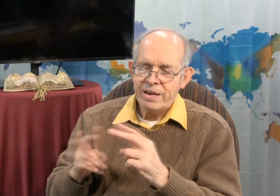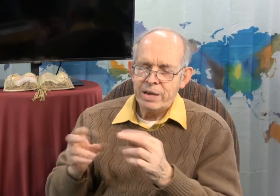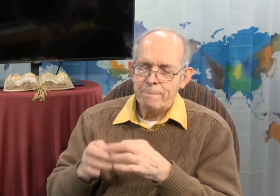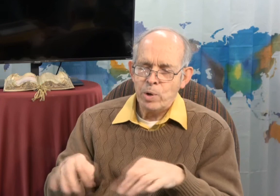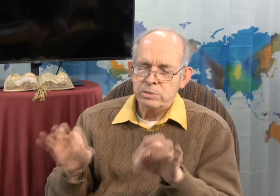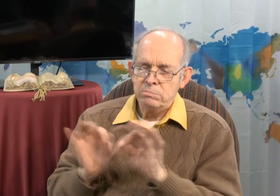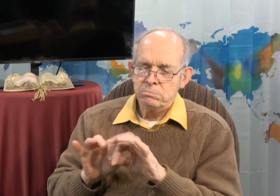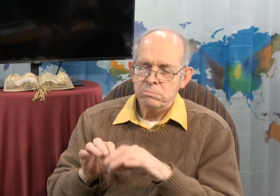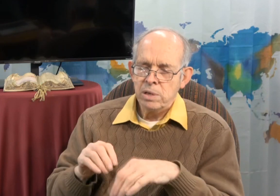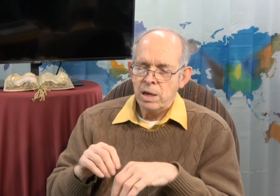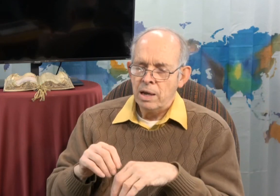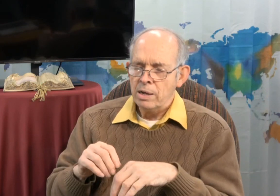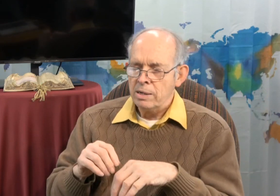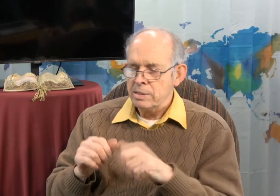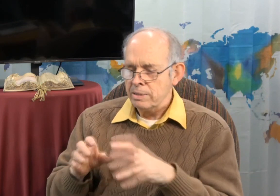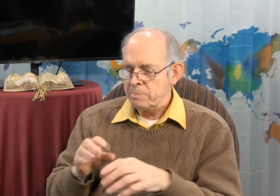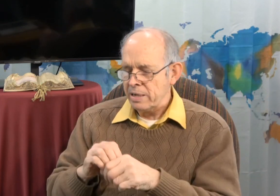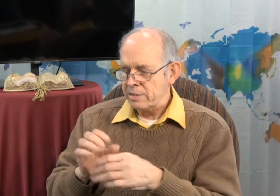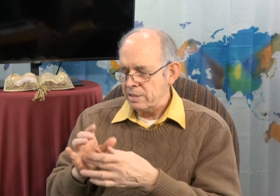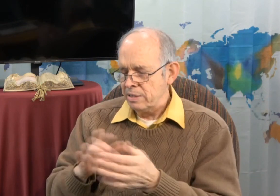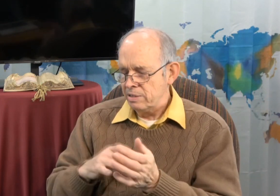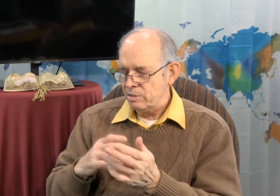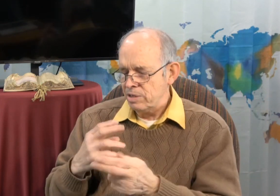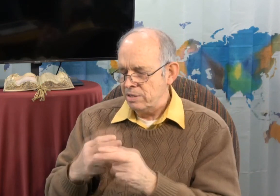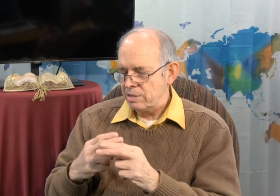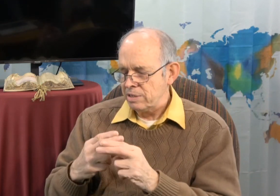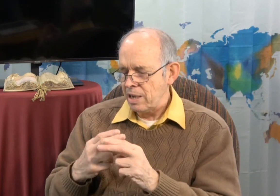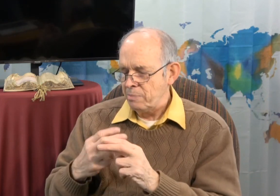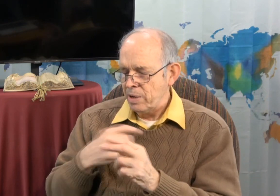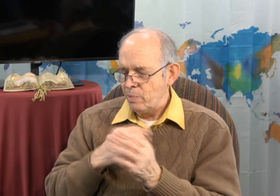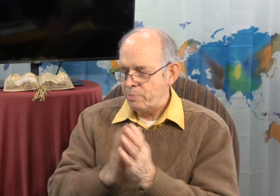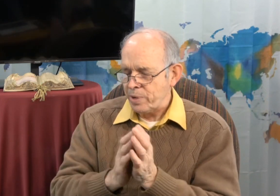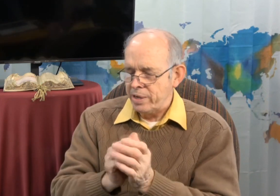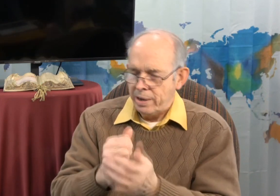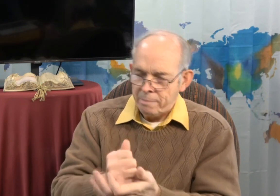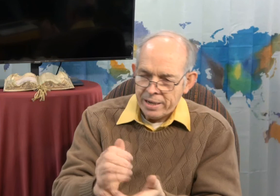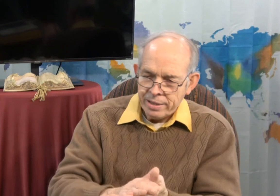very important. And bless in Jesus' name. We pray. Amen.